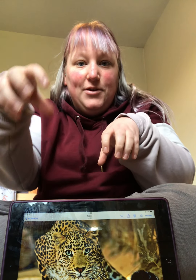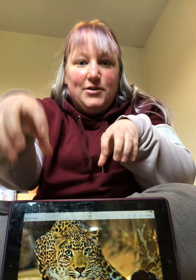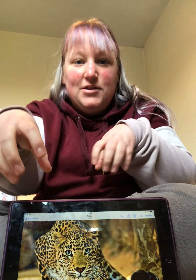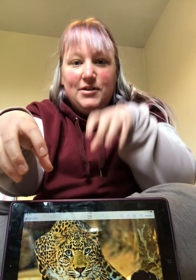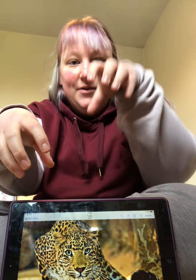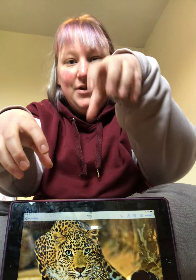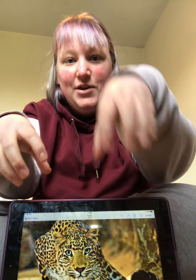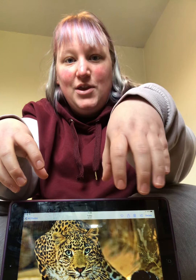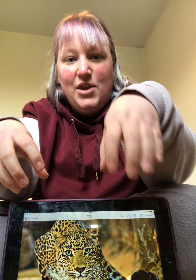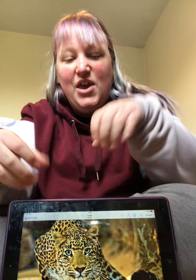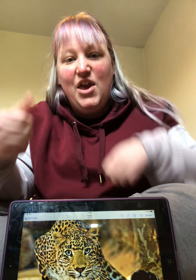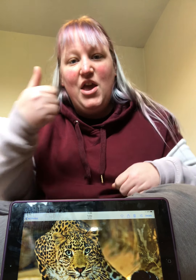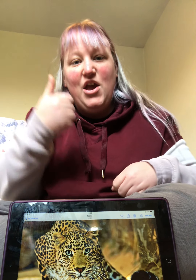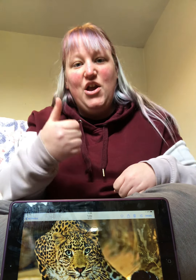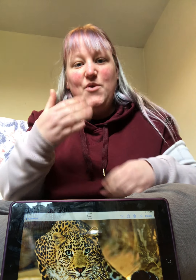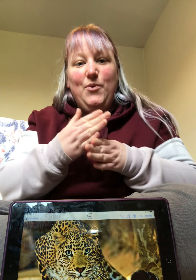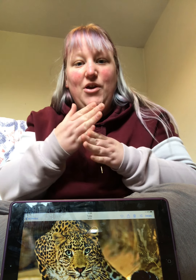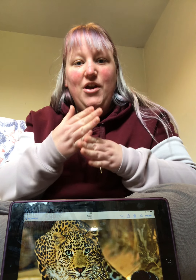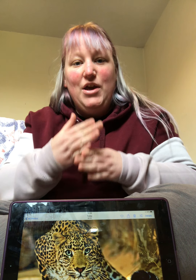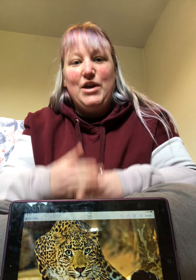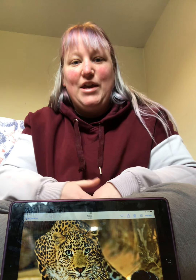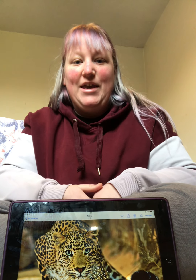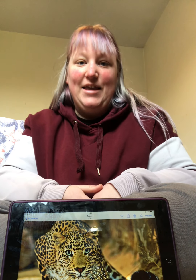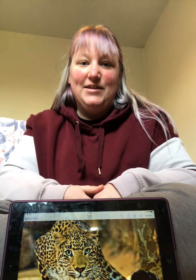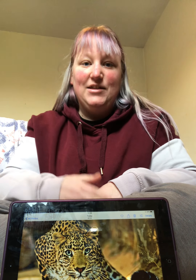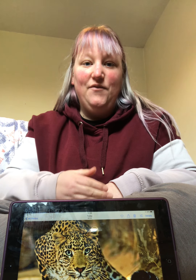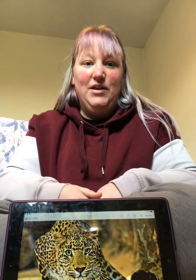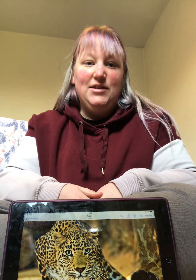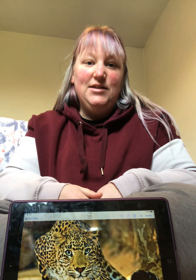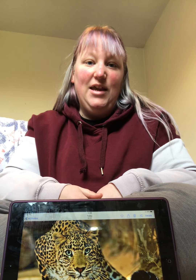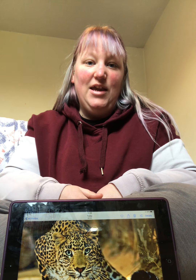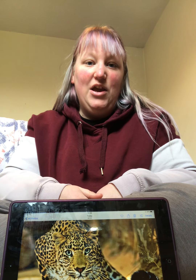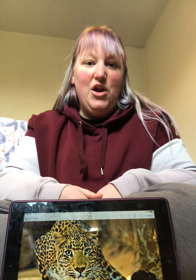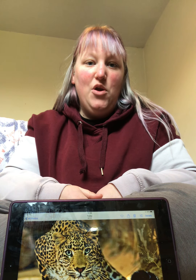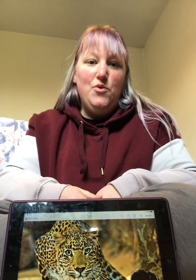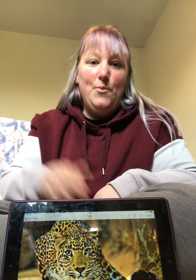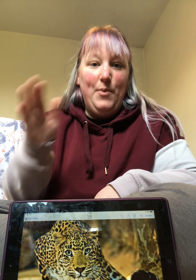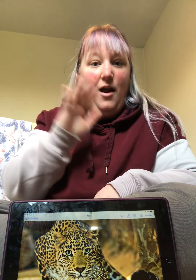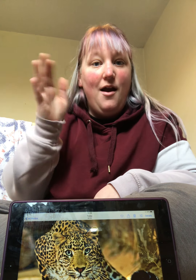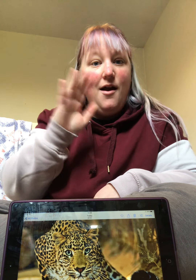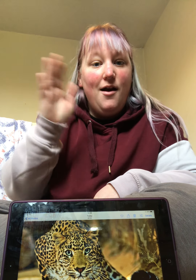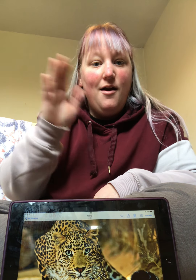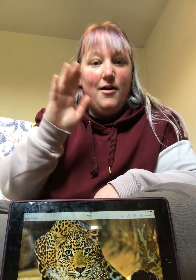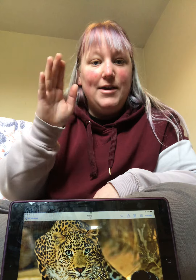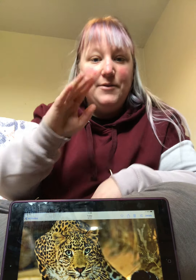leopard. Good work. It's lovely to see you. Bye.